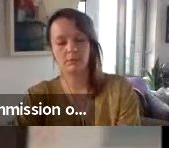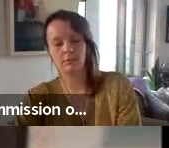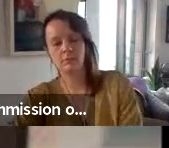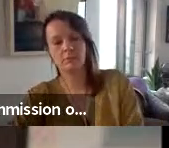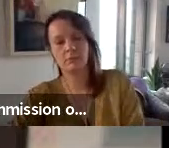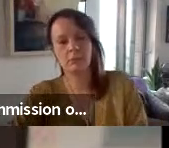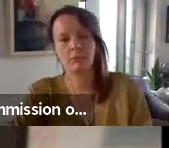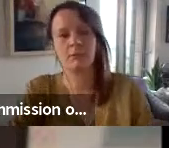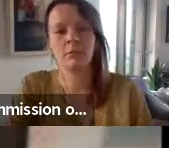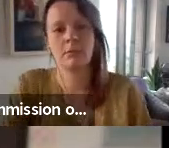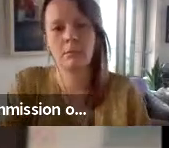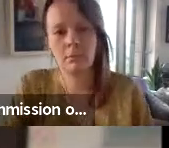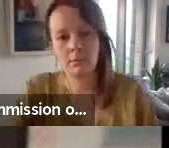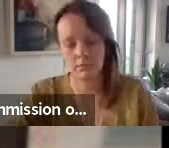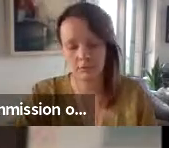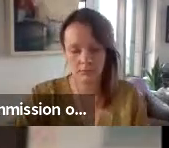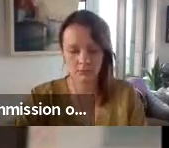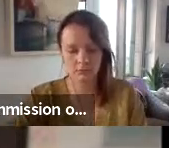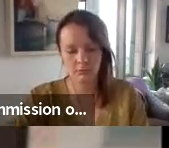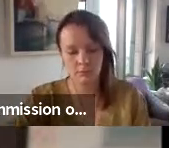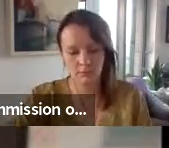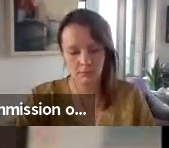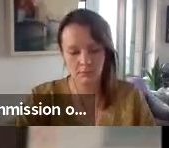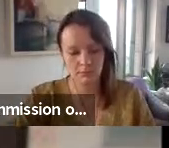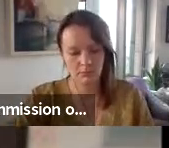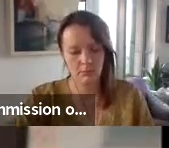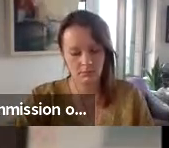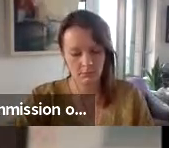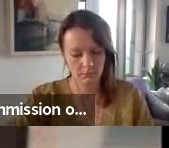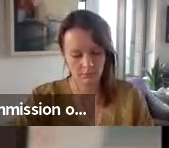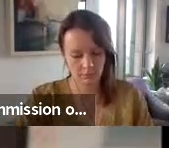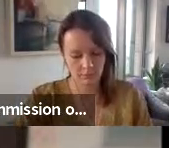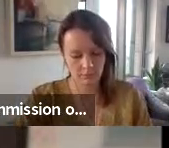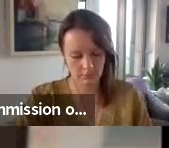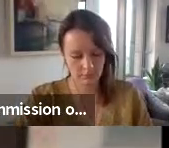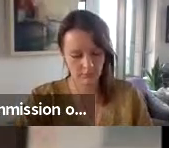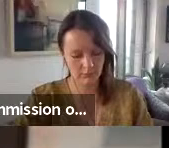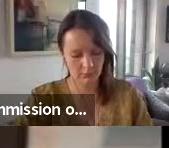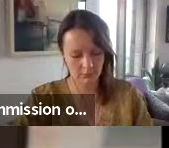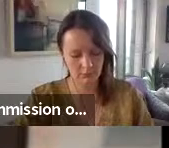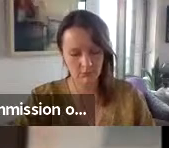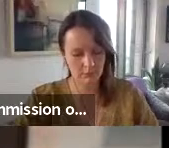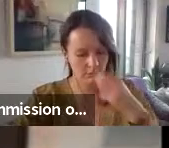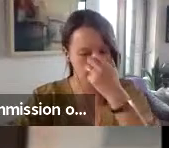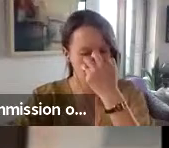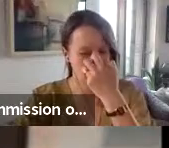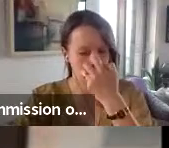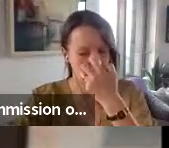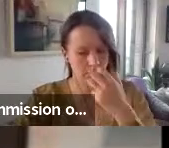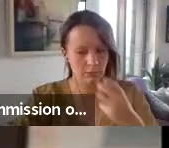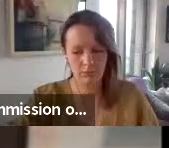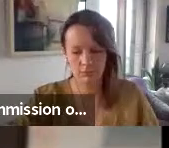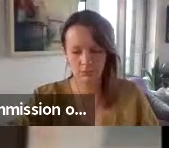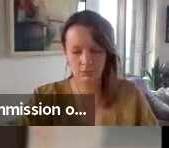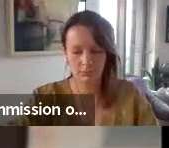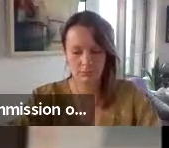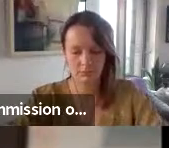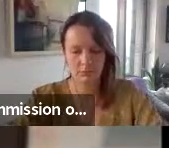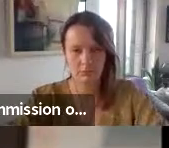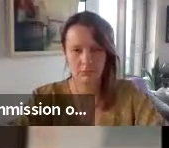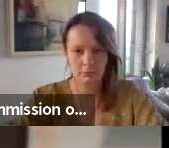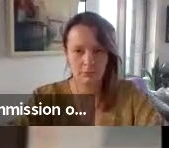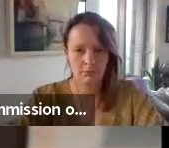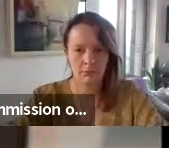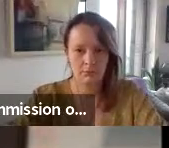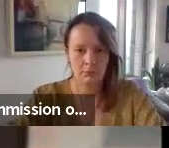Forest Stand Up for Your Rights on the Commission. And last year we launched a consultation to get